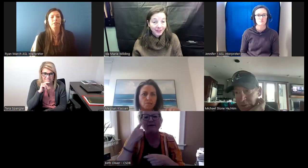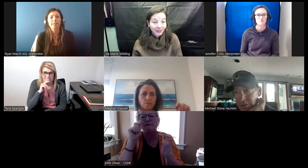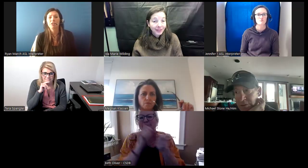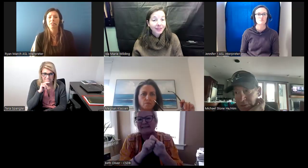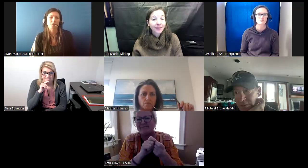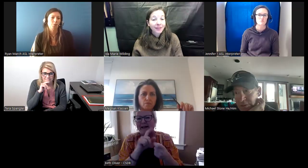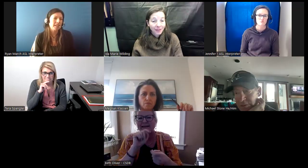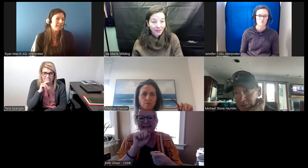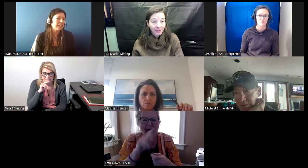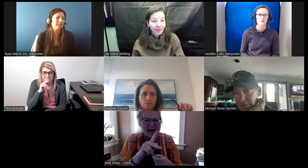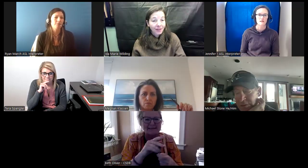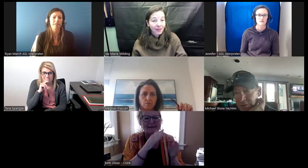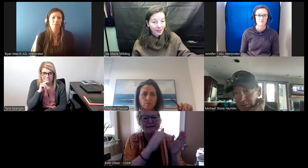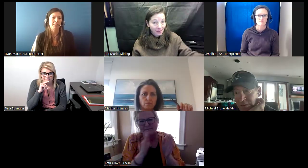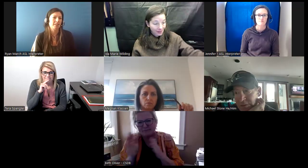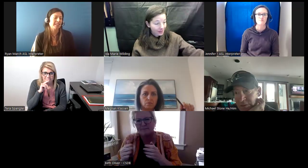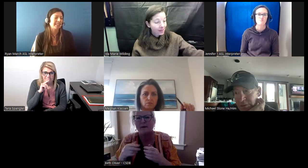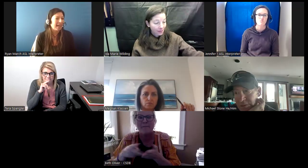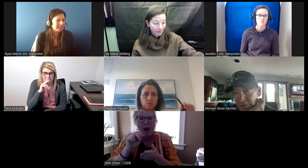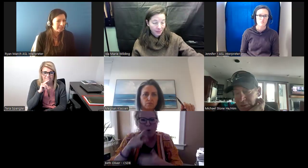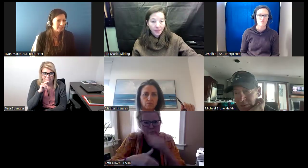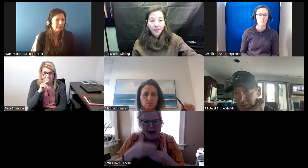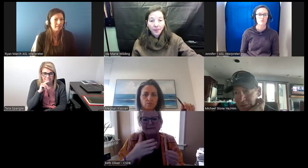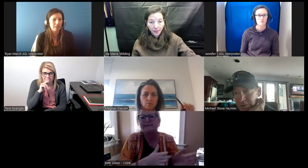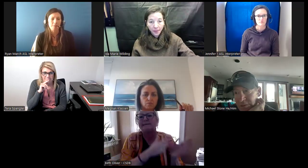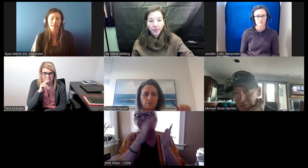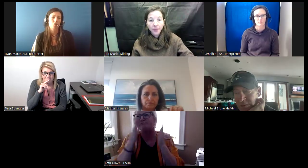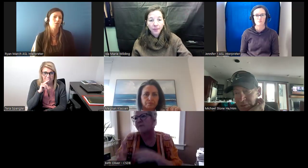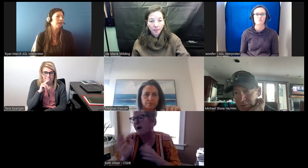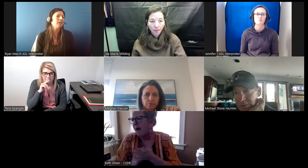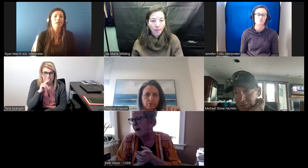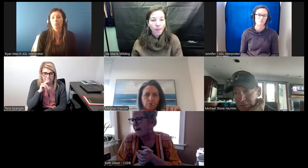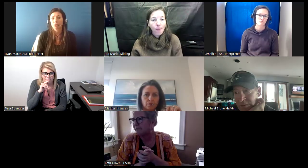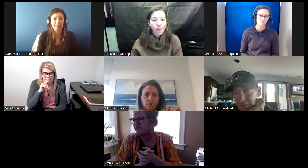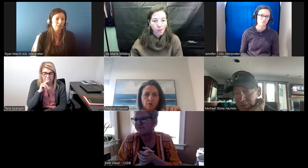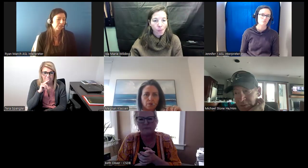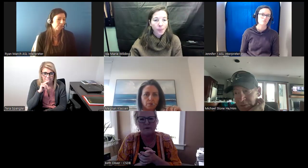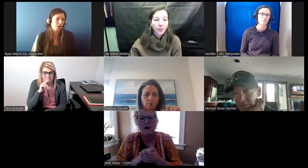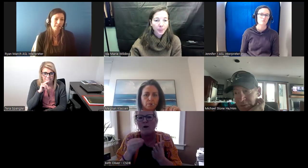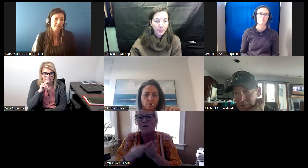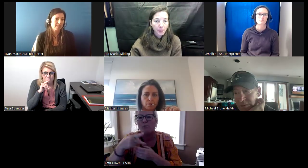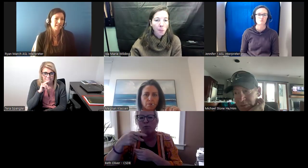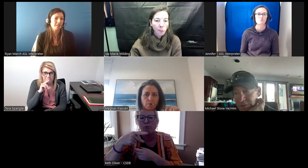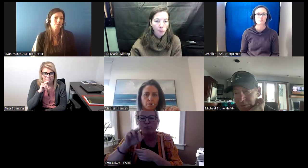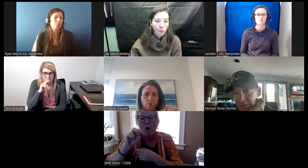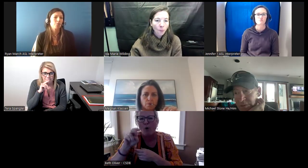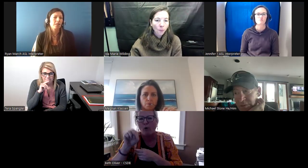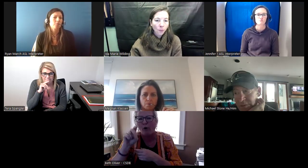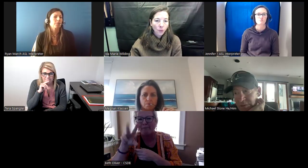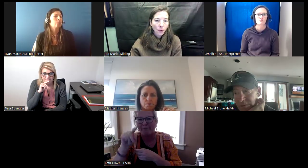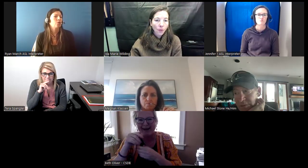add procedures, SOPs, some very specific tasks are in there, payroll procedures and processes,